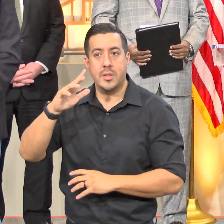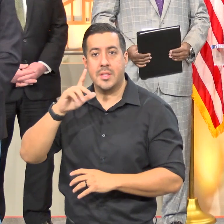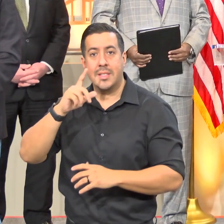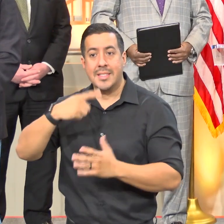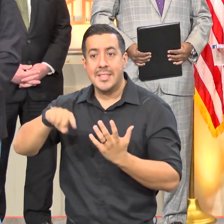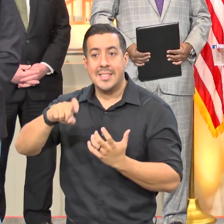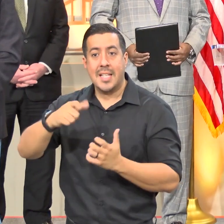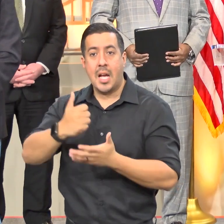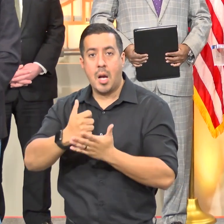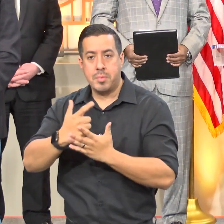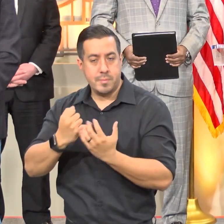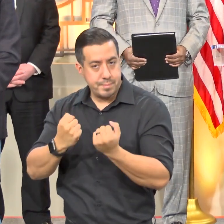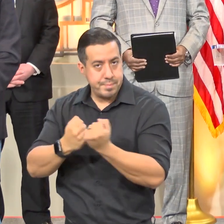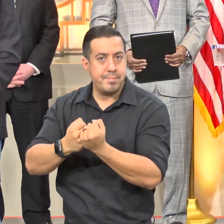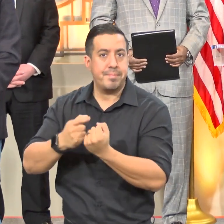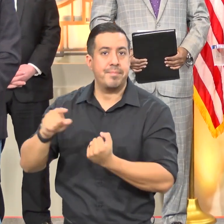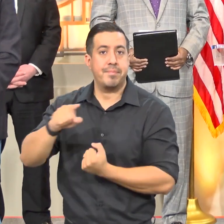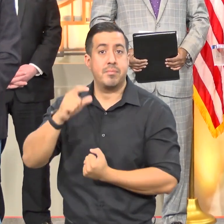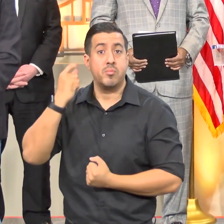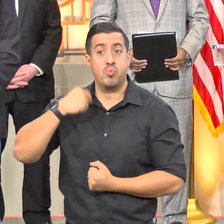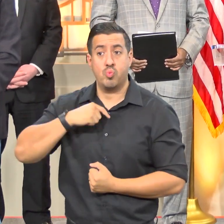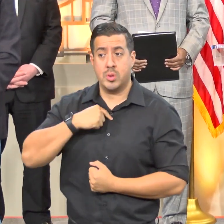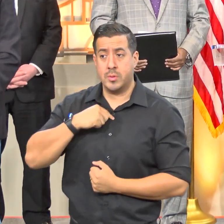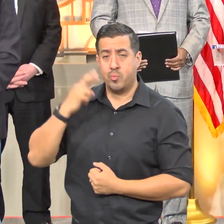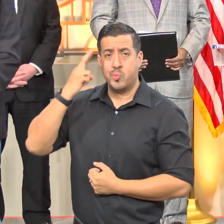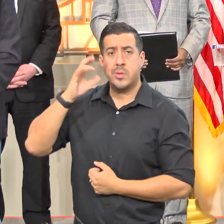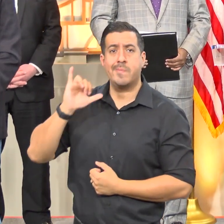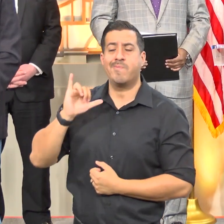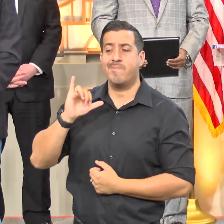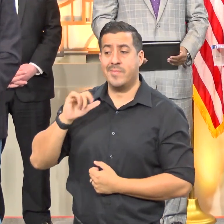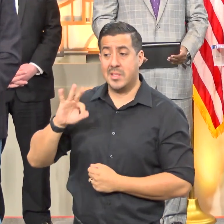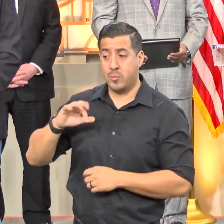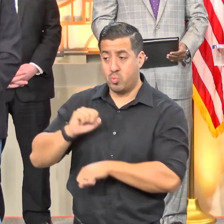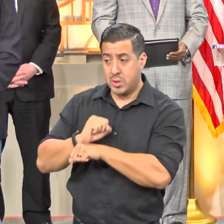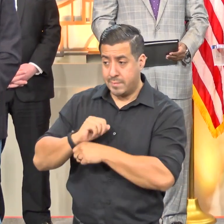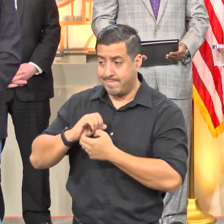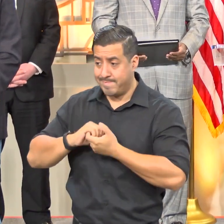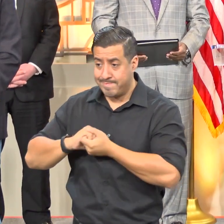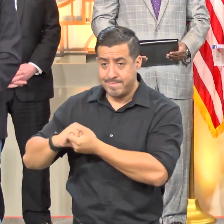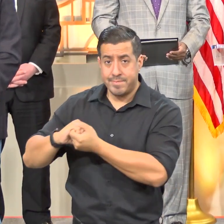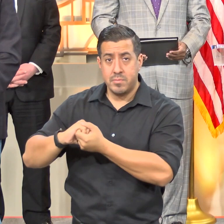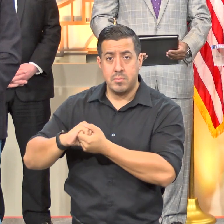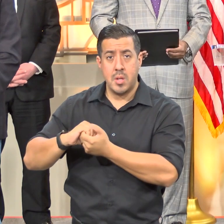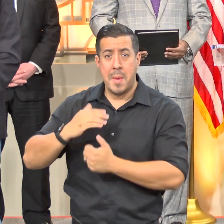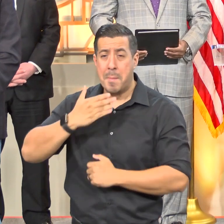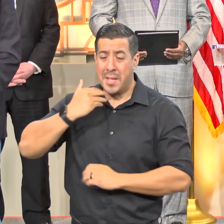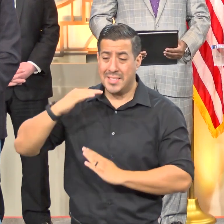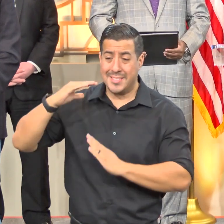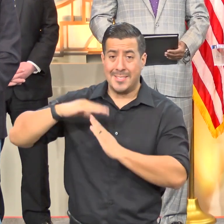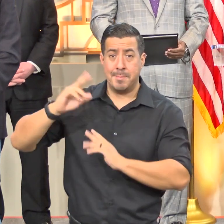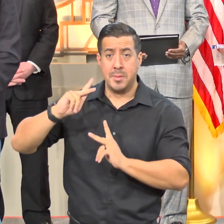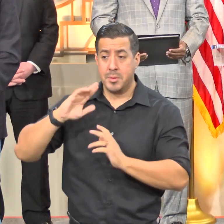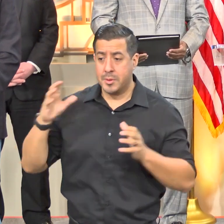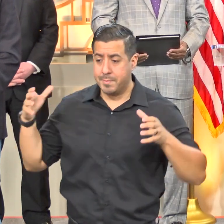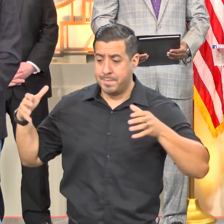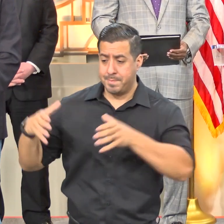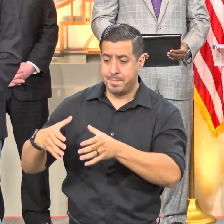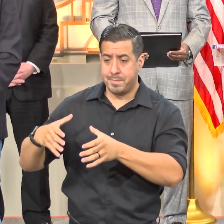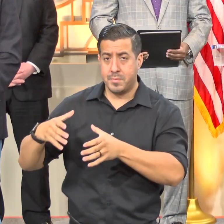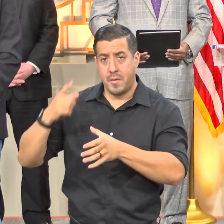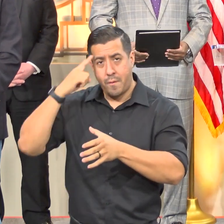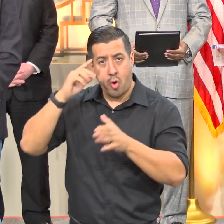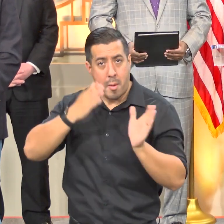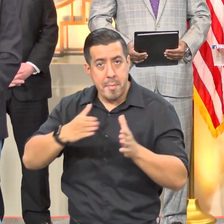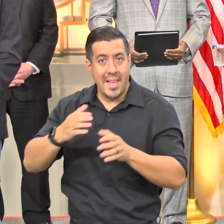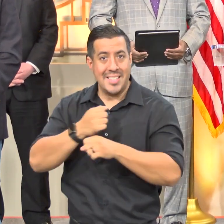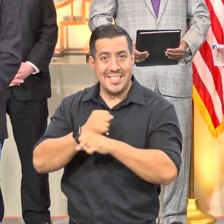incident. We realize that by working together and by bringing together many of the best individuals in event planning and